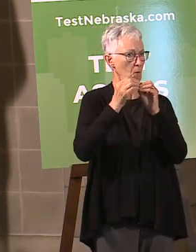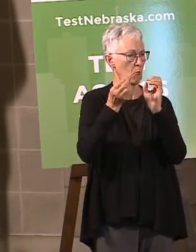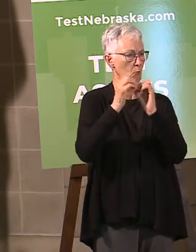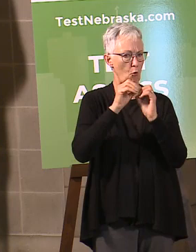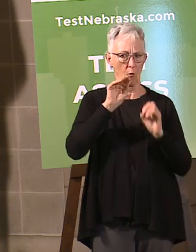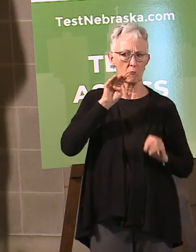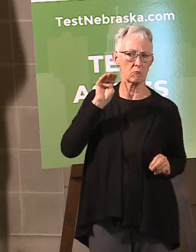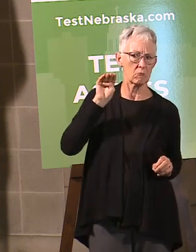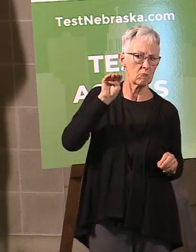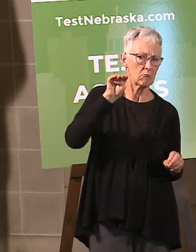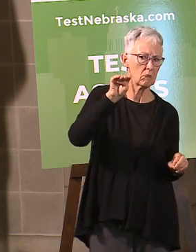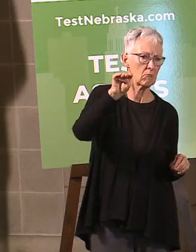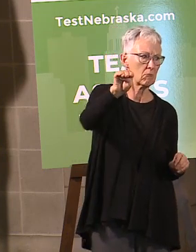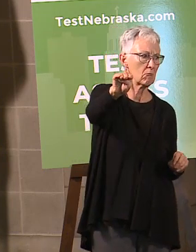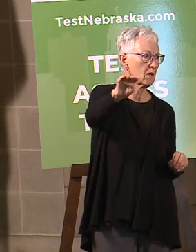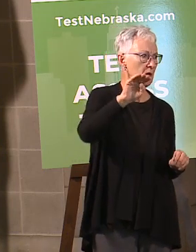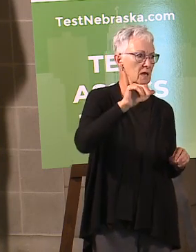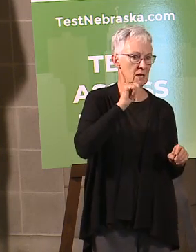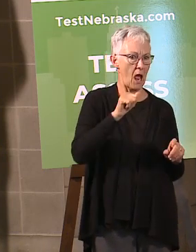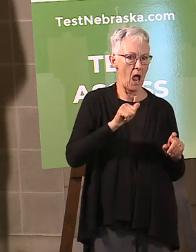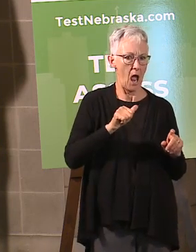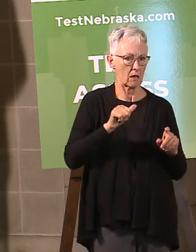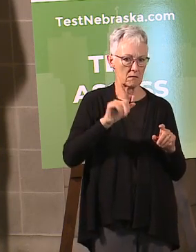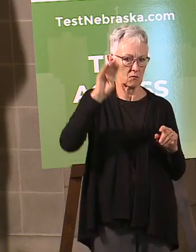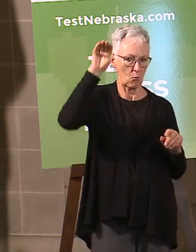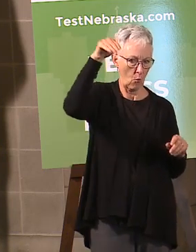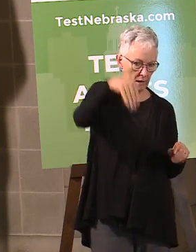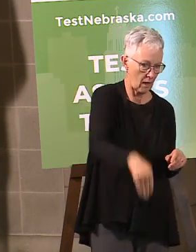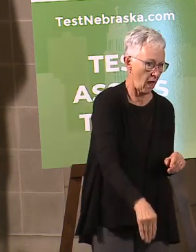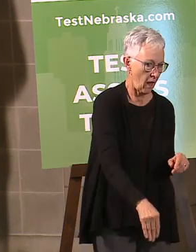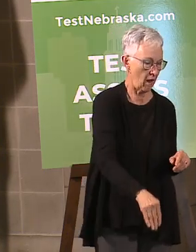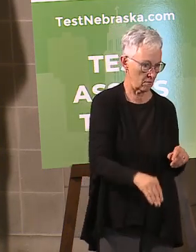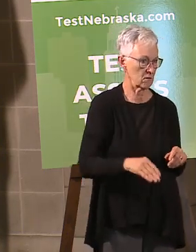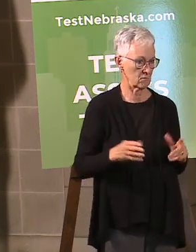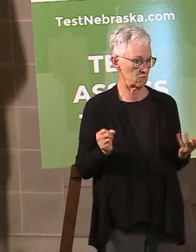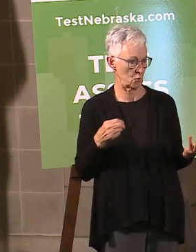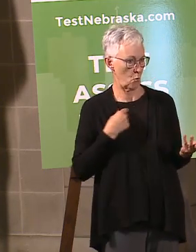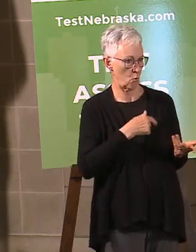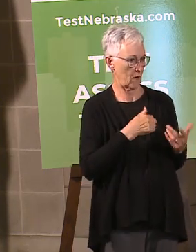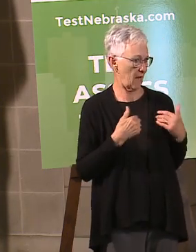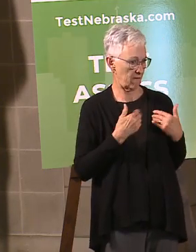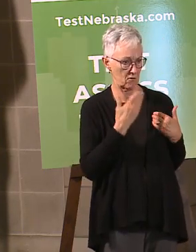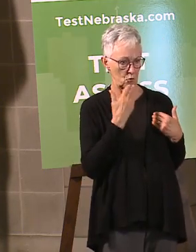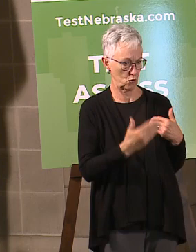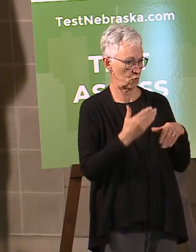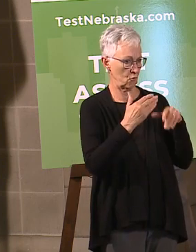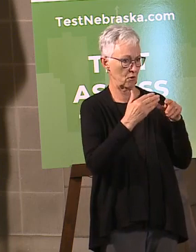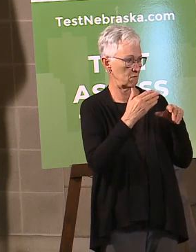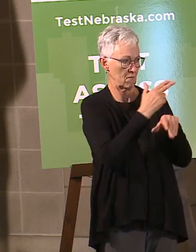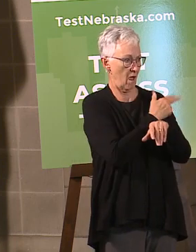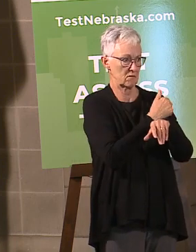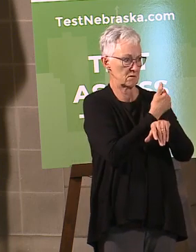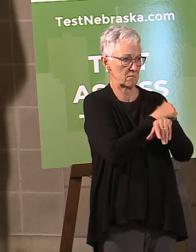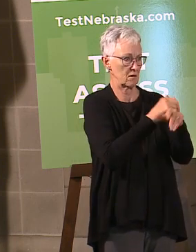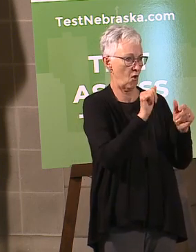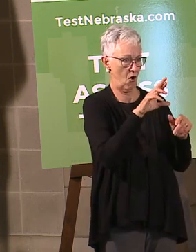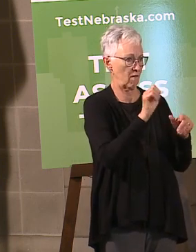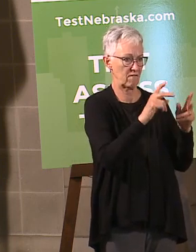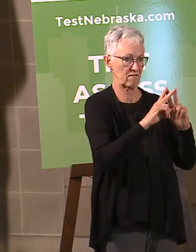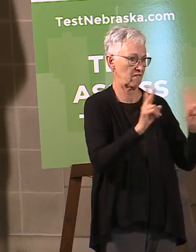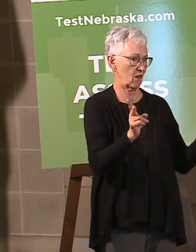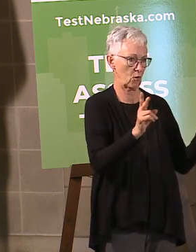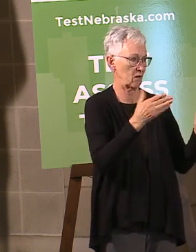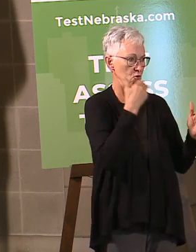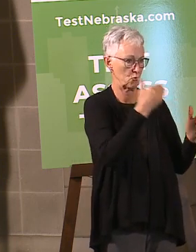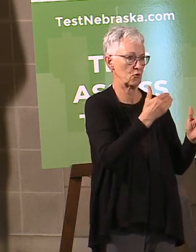been more stable in May than was earlier to that, so for at least the last couple of weeks. So actually things have gotten more stable